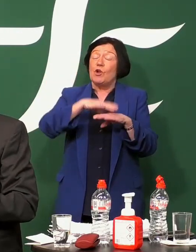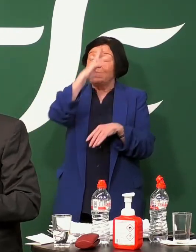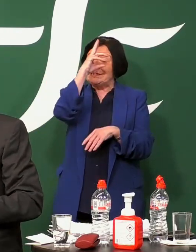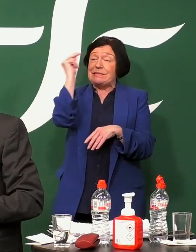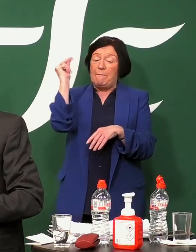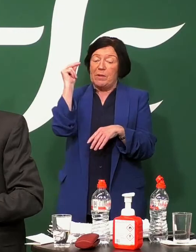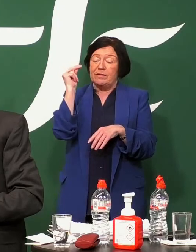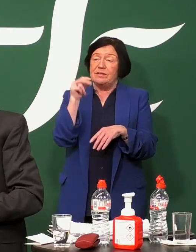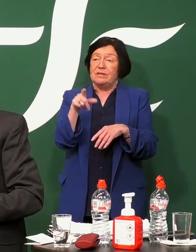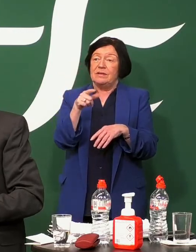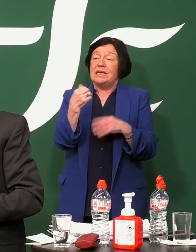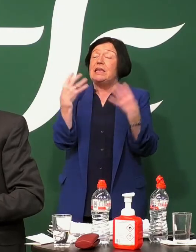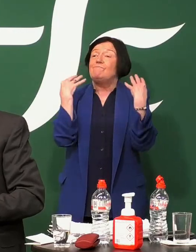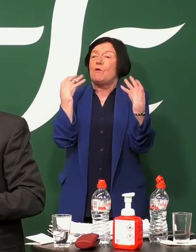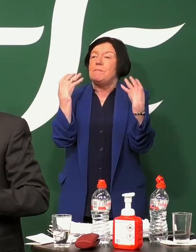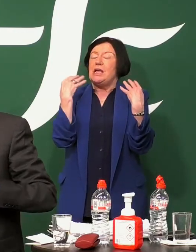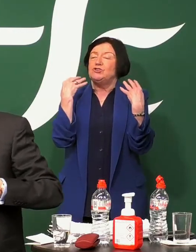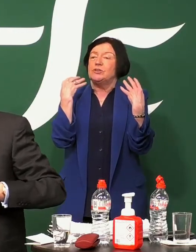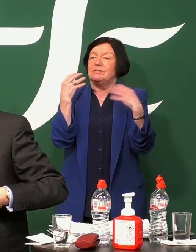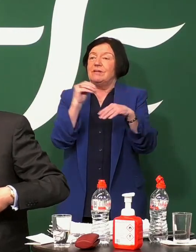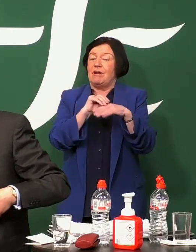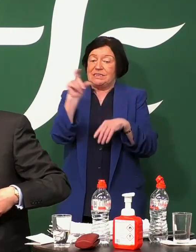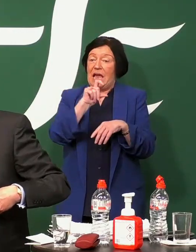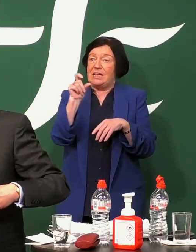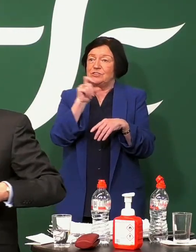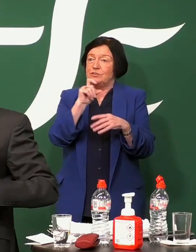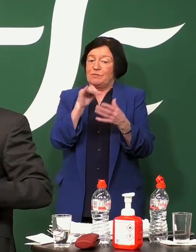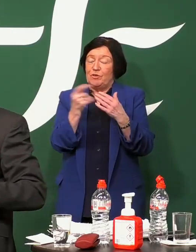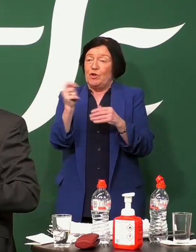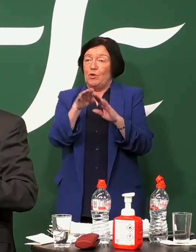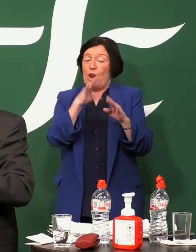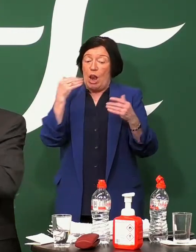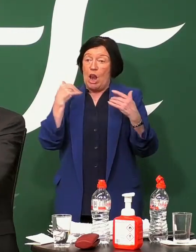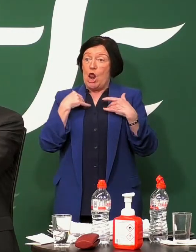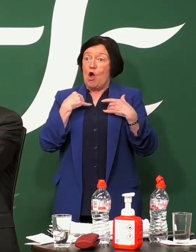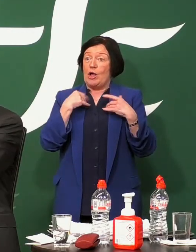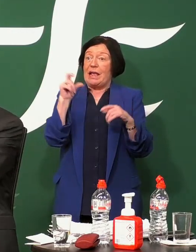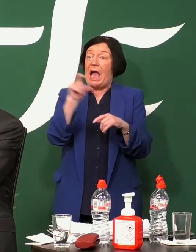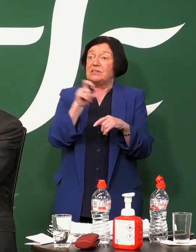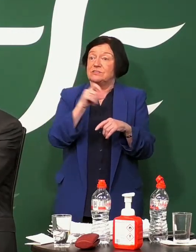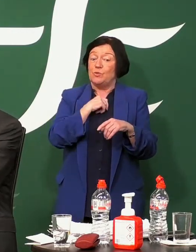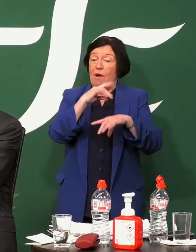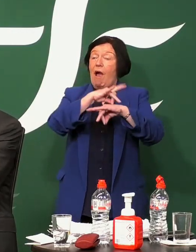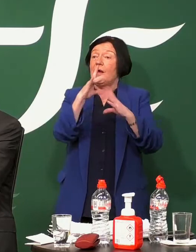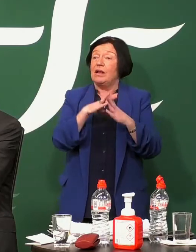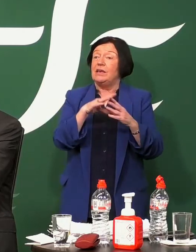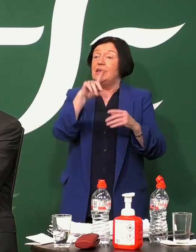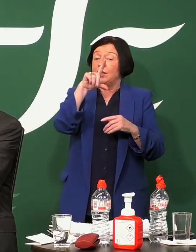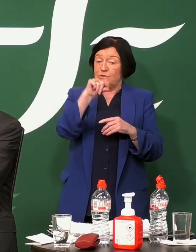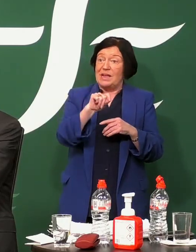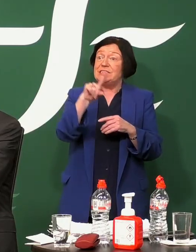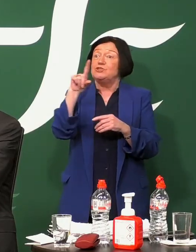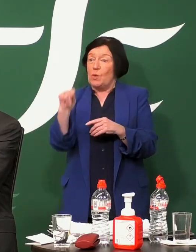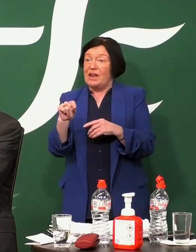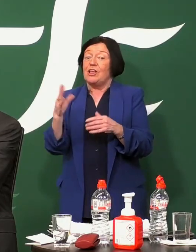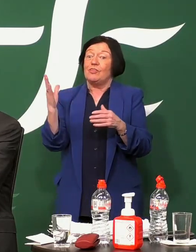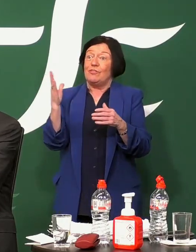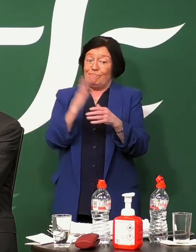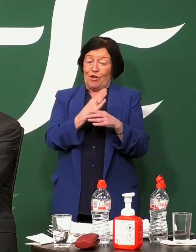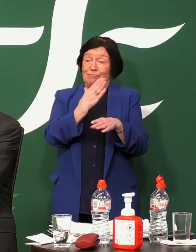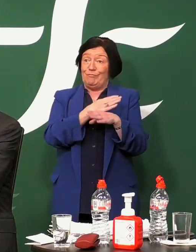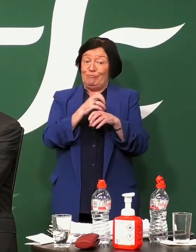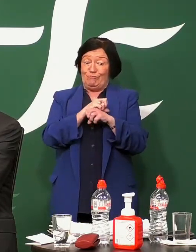example, data on cancer presentations with lung cancer to our hospital in 2020 in the first wave.